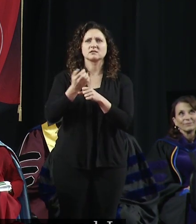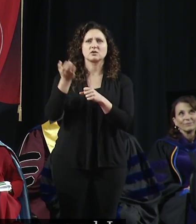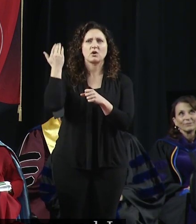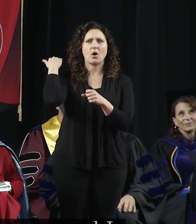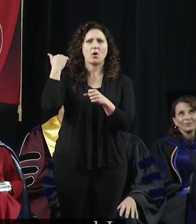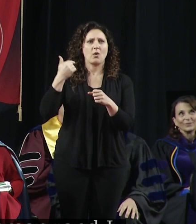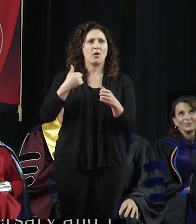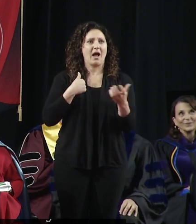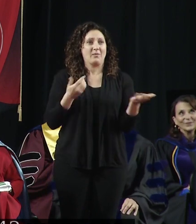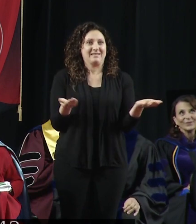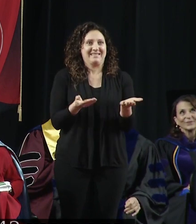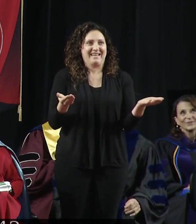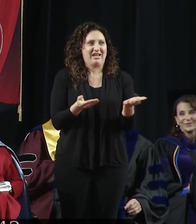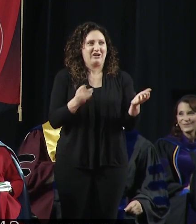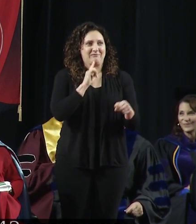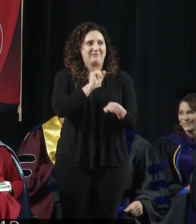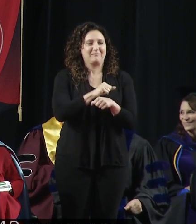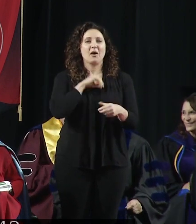wife graduate. So,